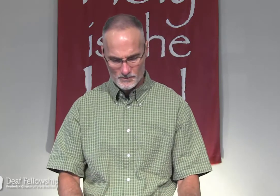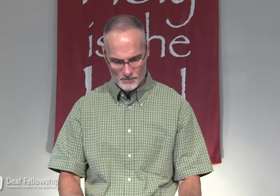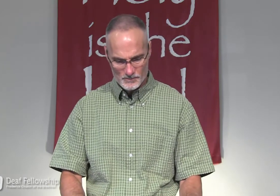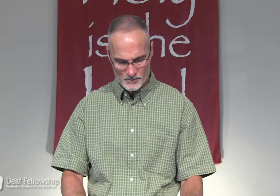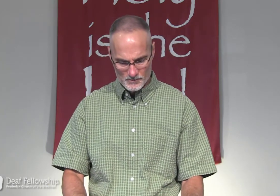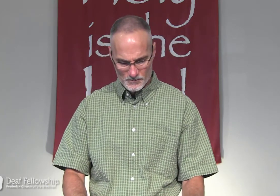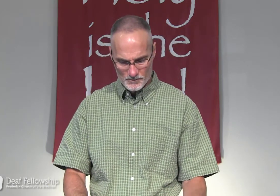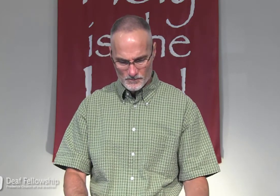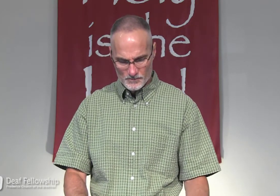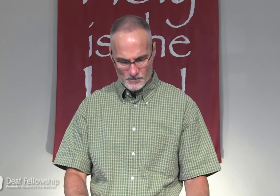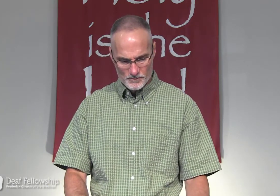Wow.